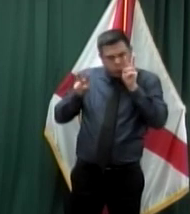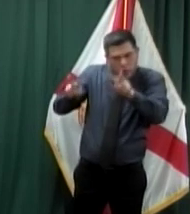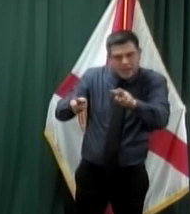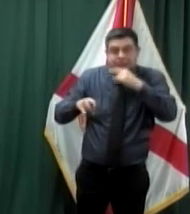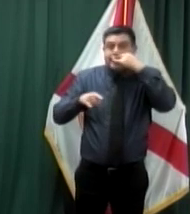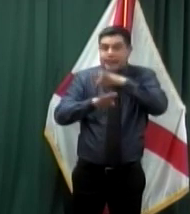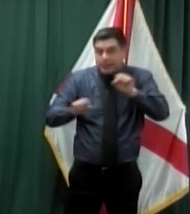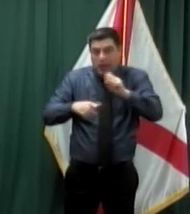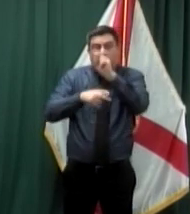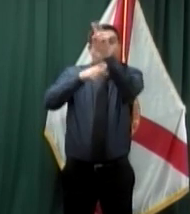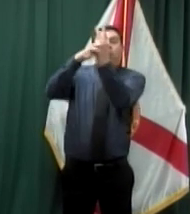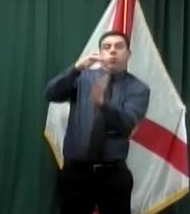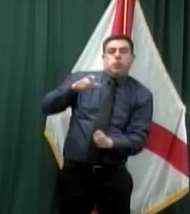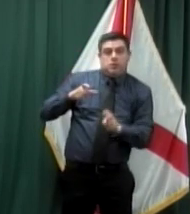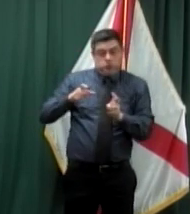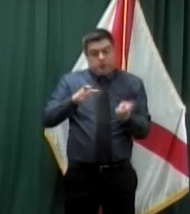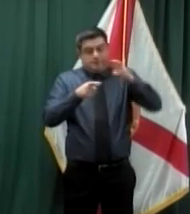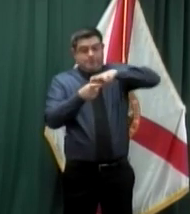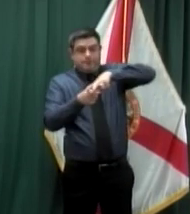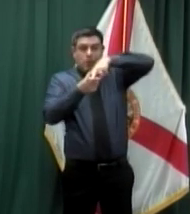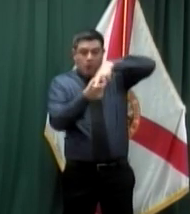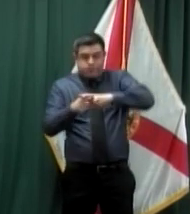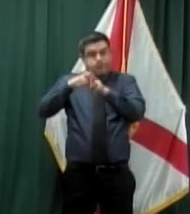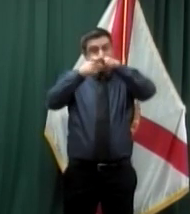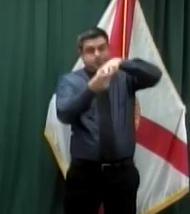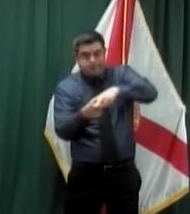and alarms on and around your pool.